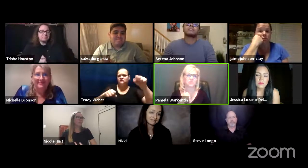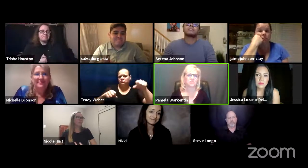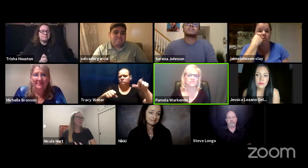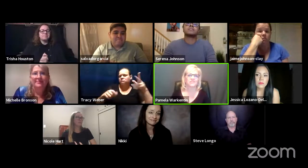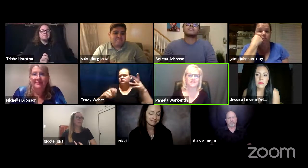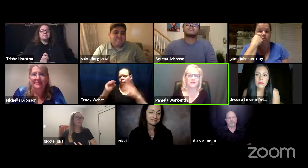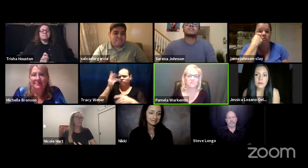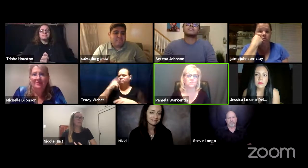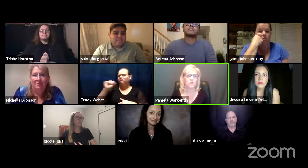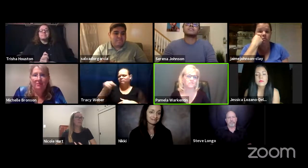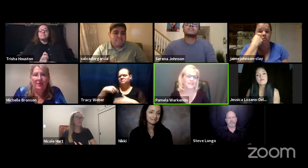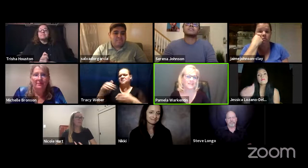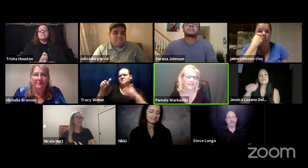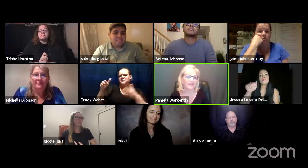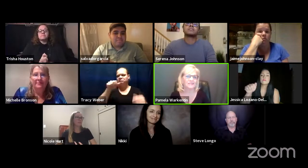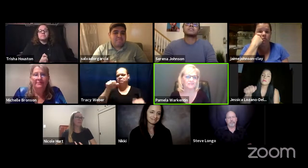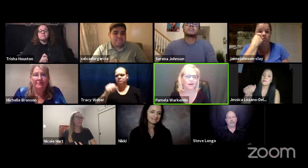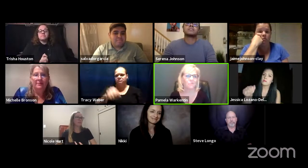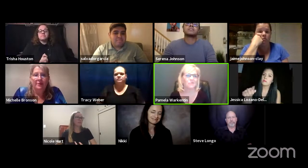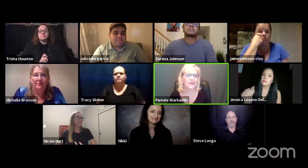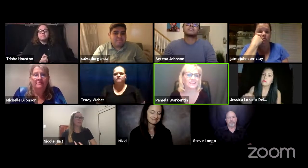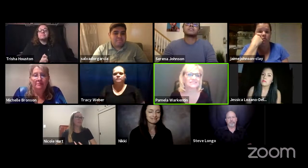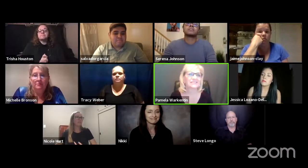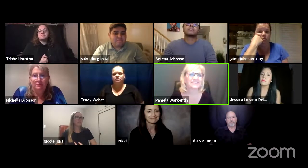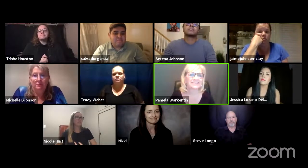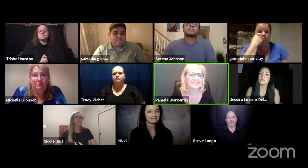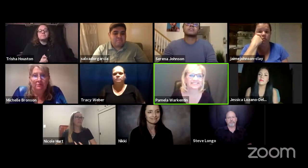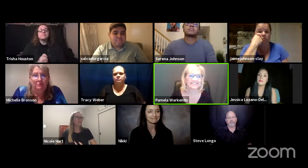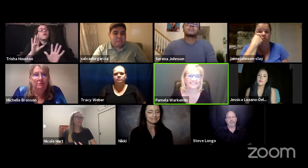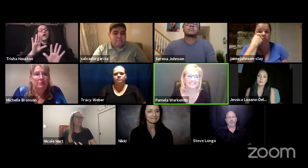Tricia said that was part of my thinking already.